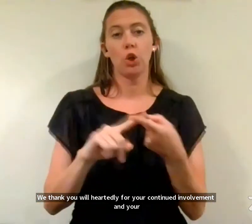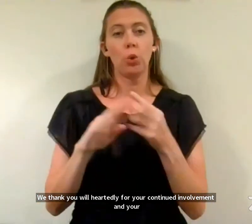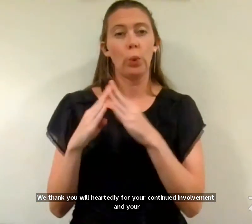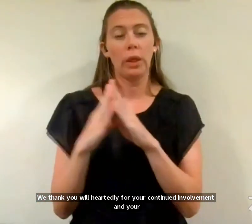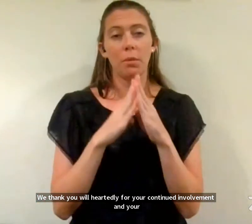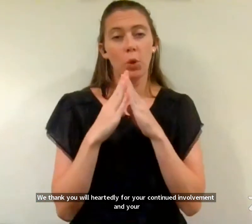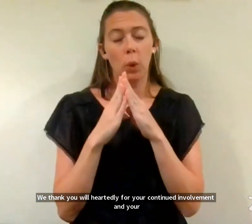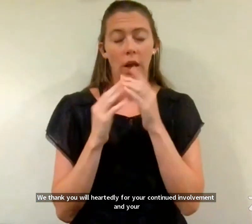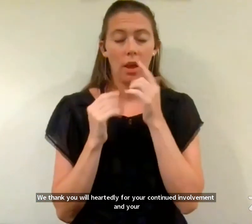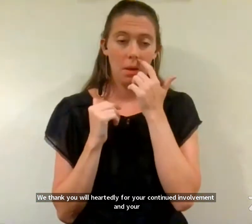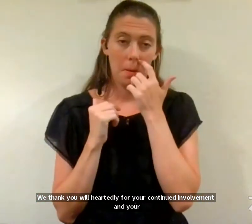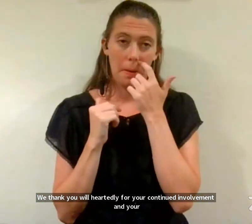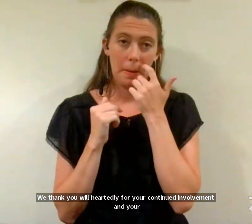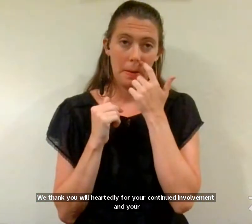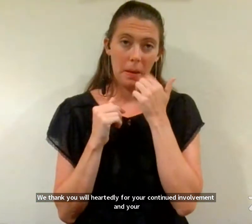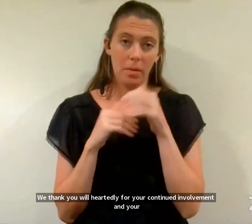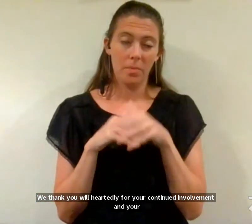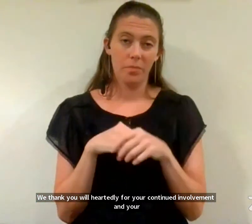to